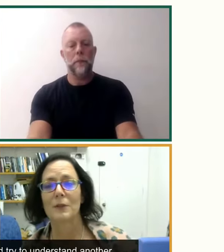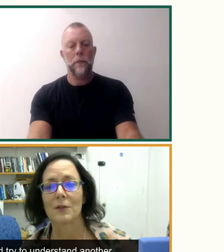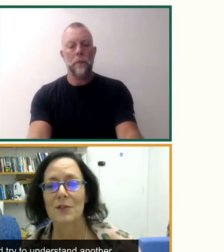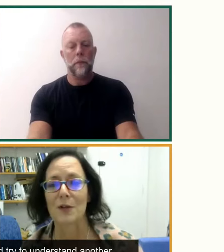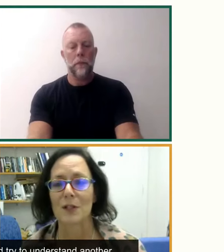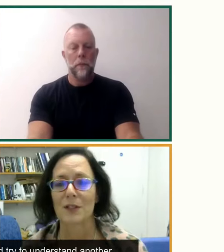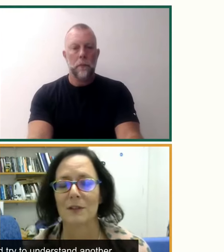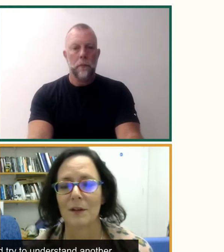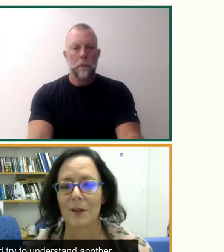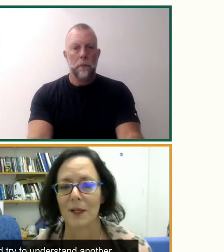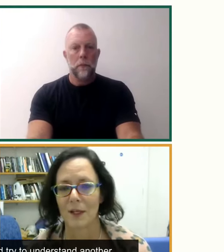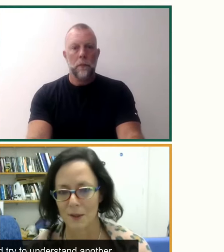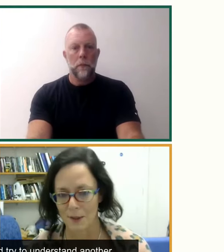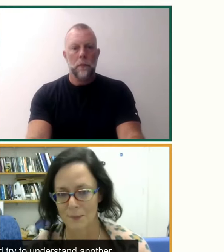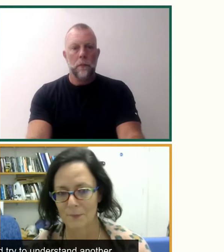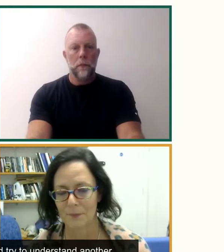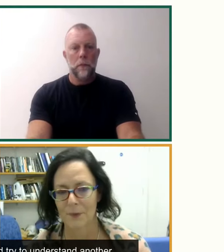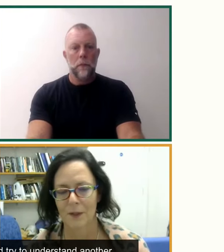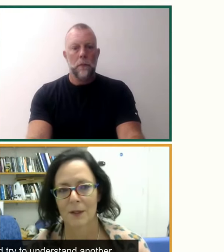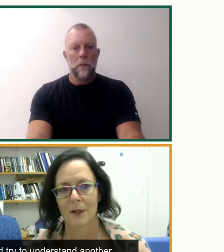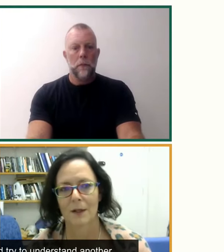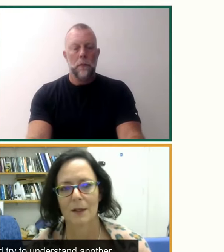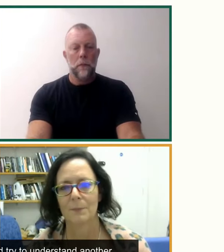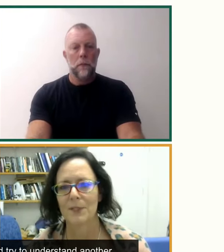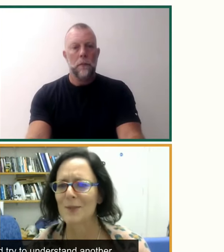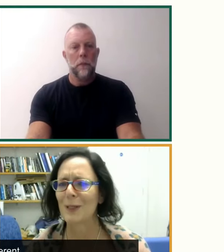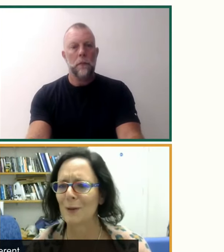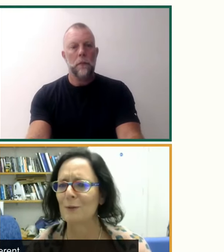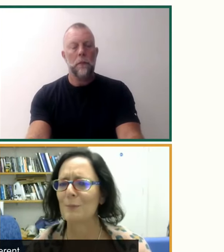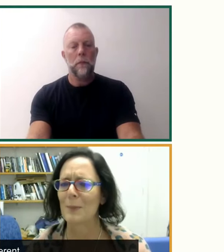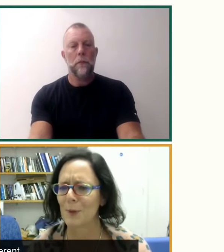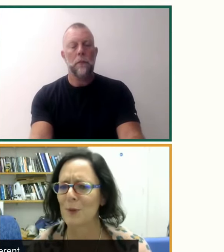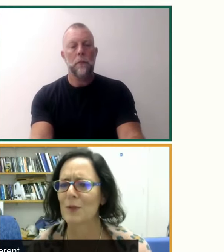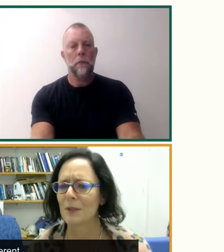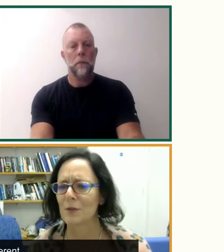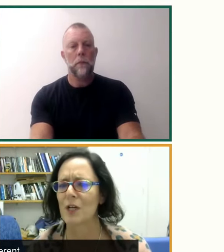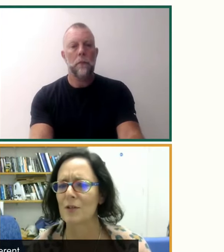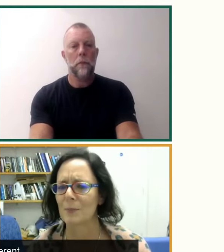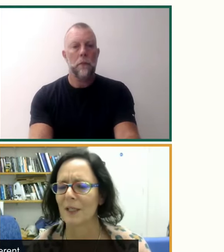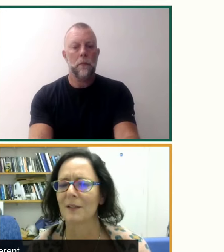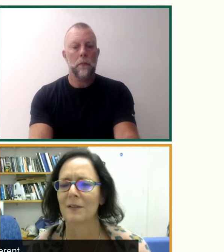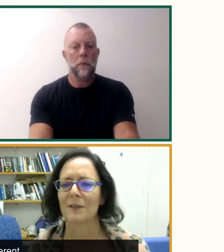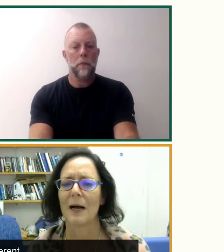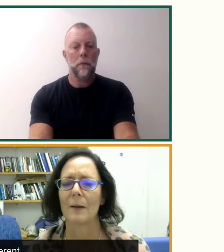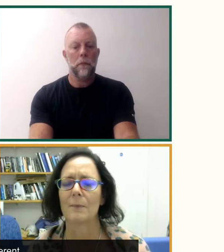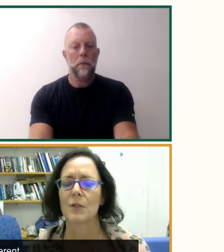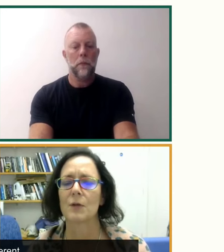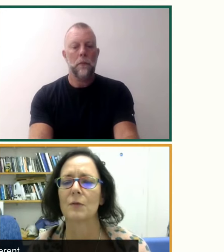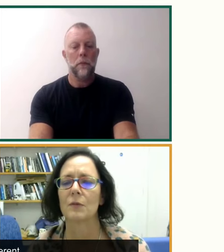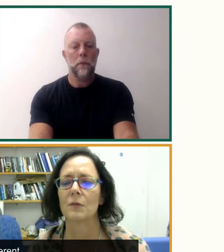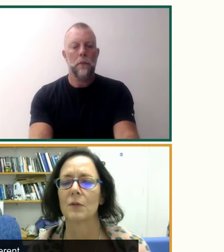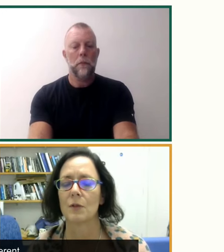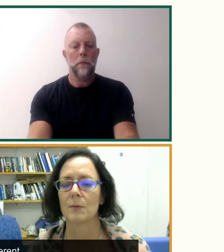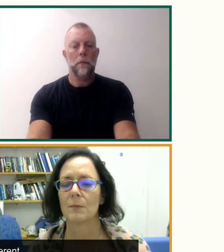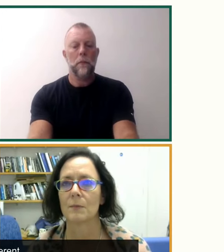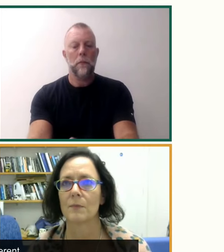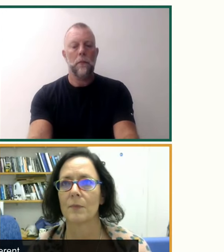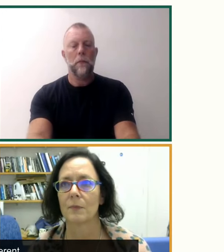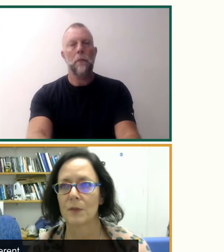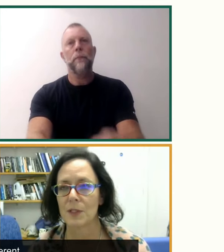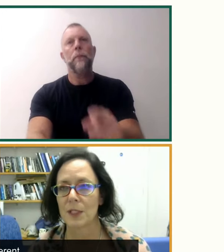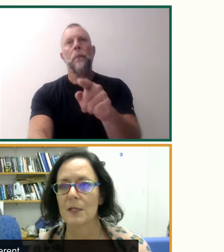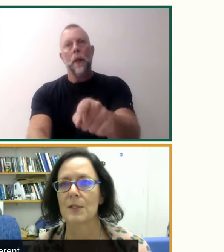Very fundamental distinction, I think. It upsets me a lot when people use them interchangeably. So the